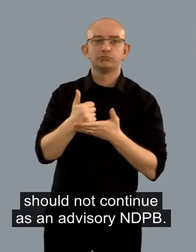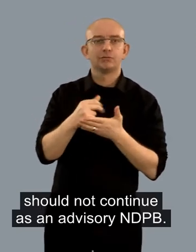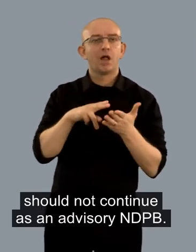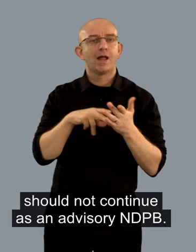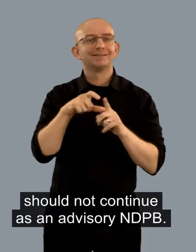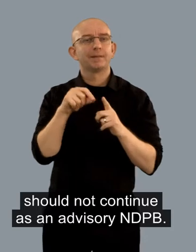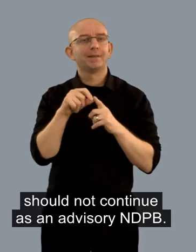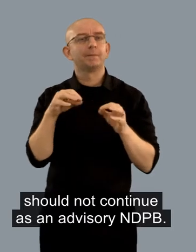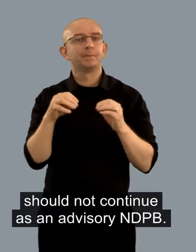NDPB.